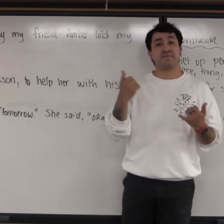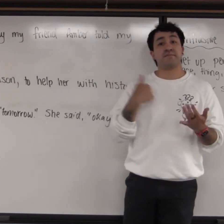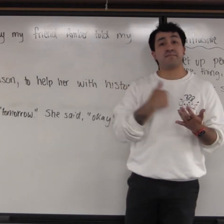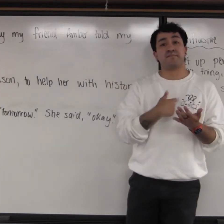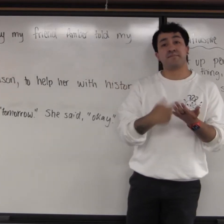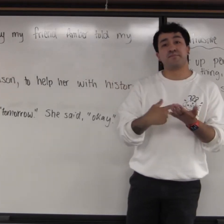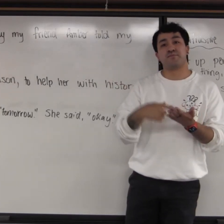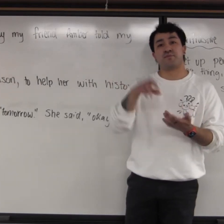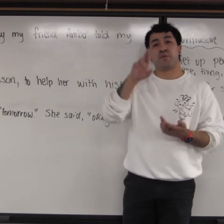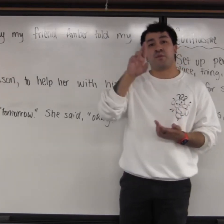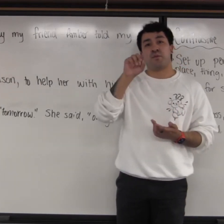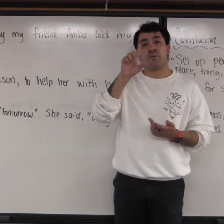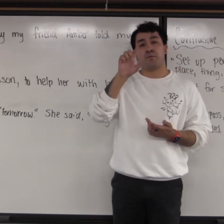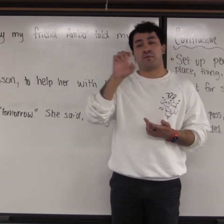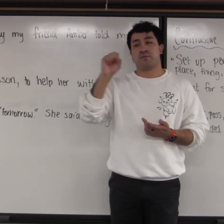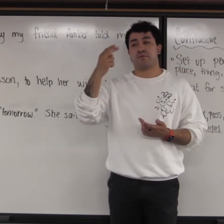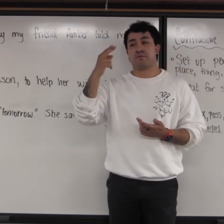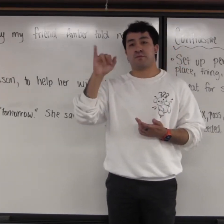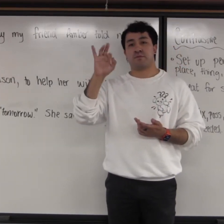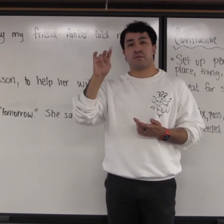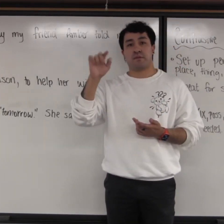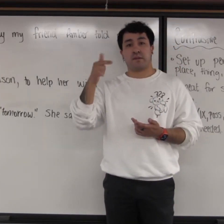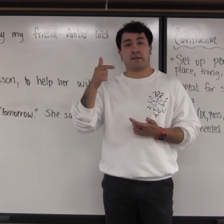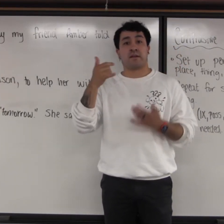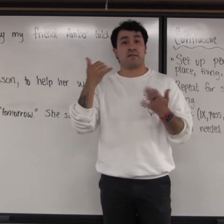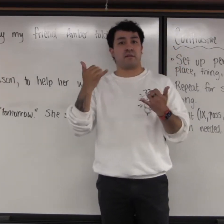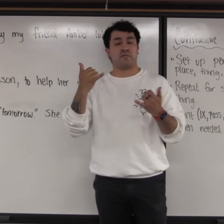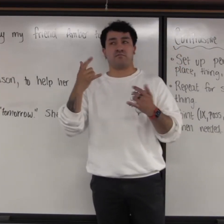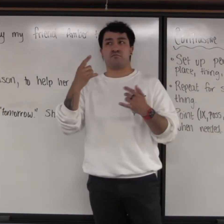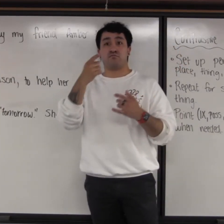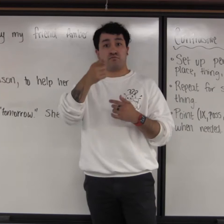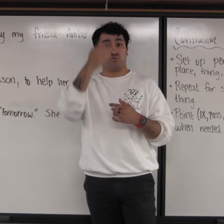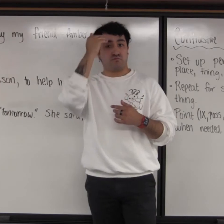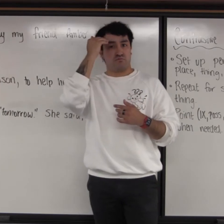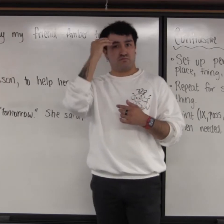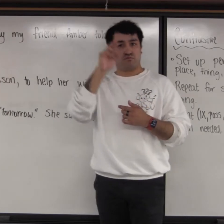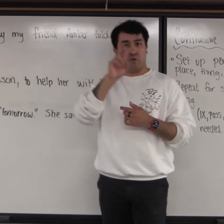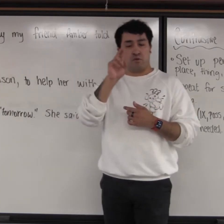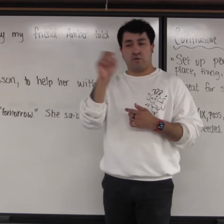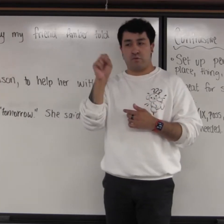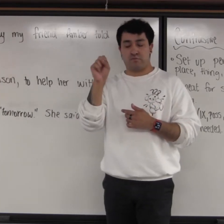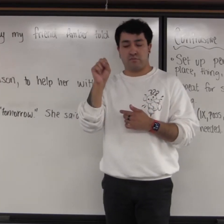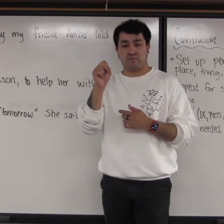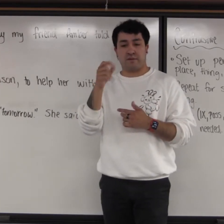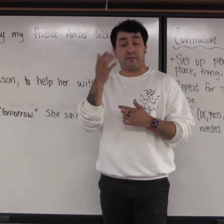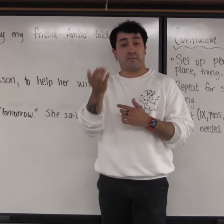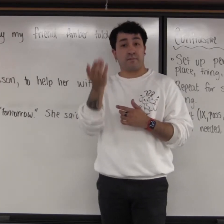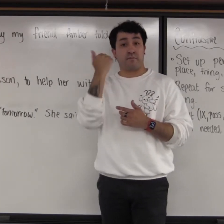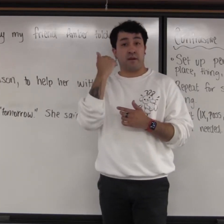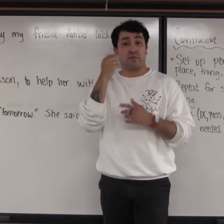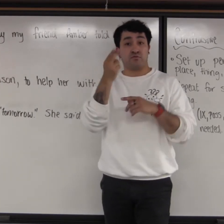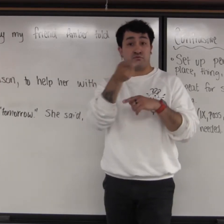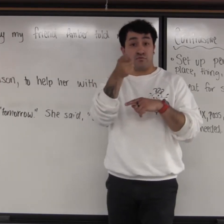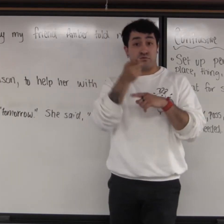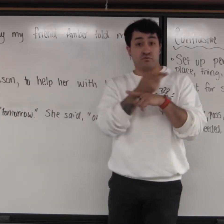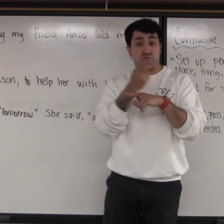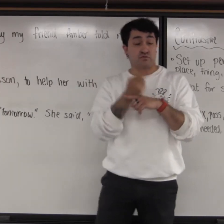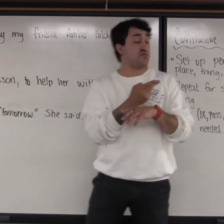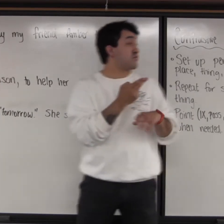Hello, so today we're going to go be ahead and discussing role shifting. Now, you probably know a little bit about role shifting already because